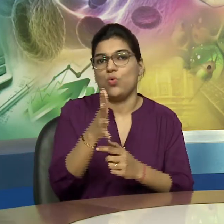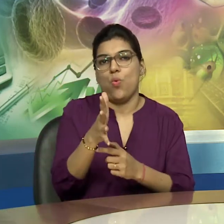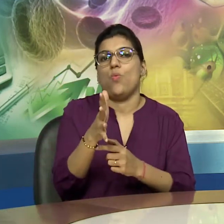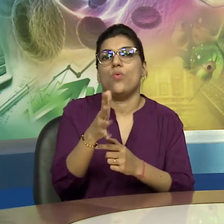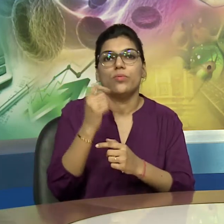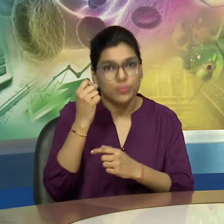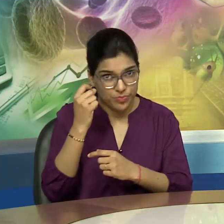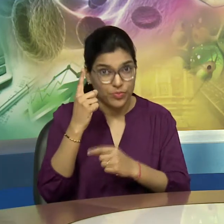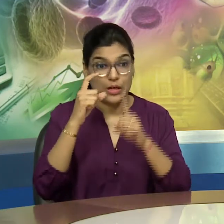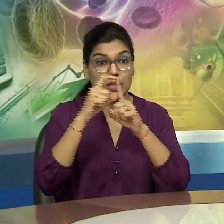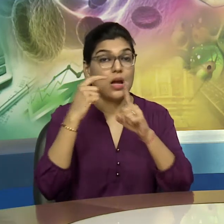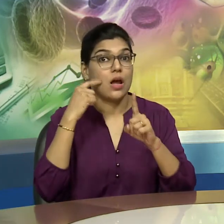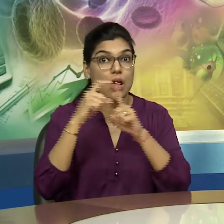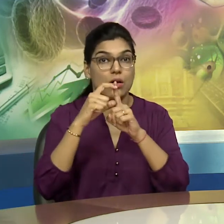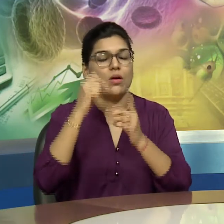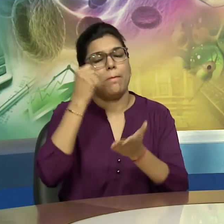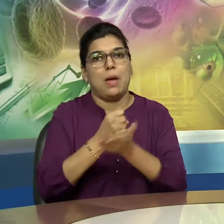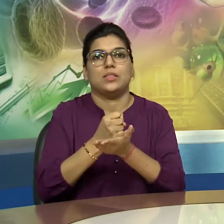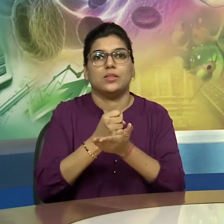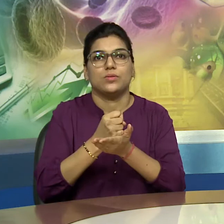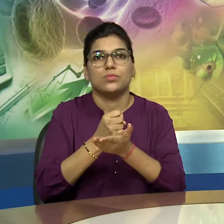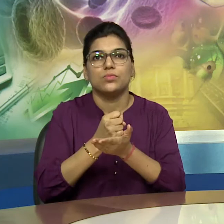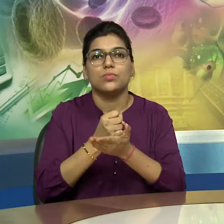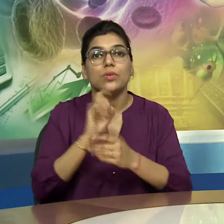So, accordingly we need to use verb.